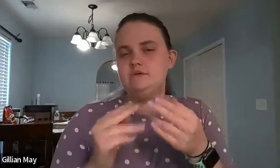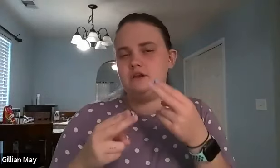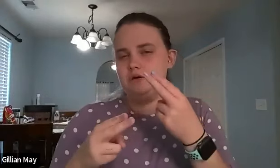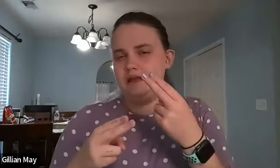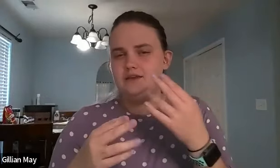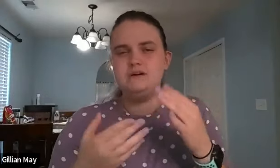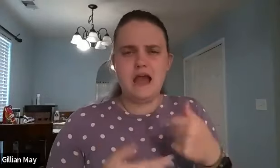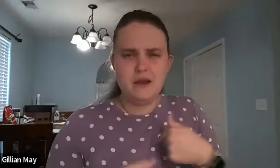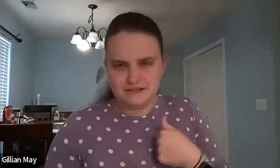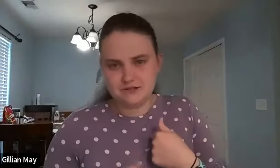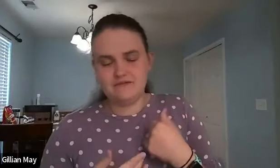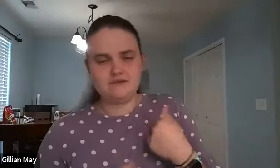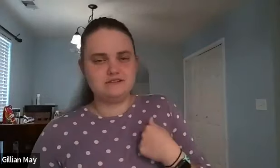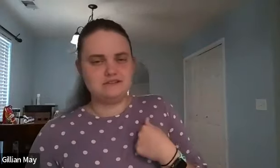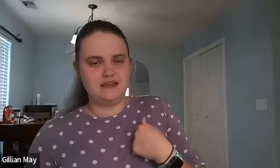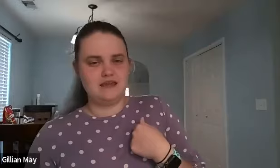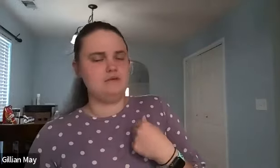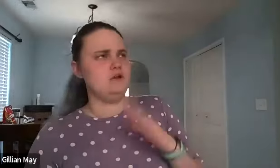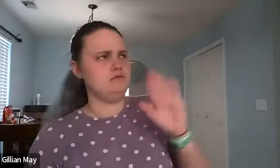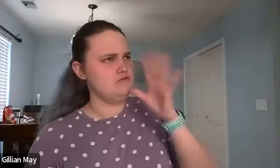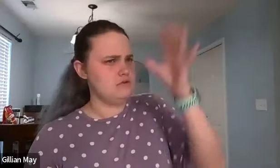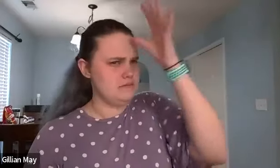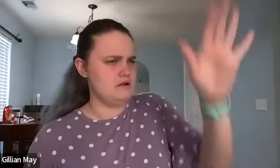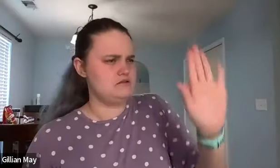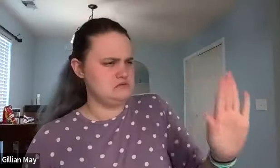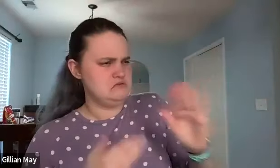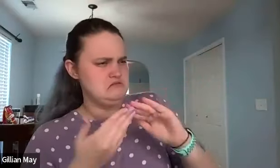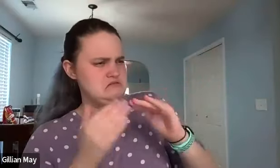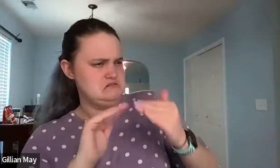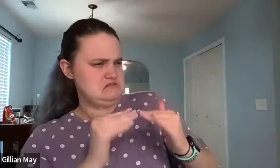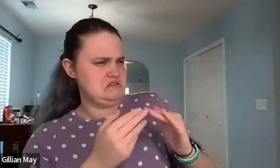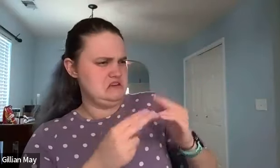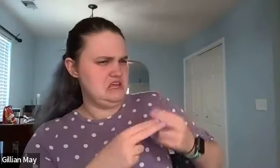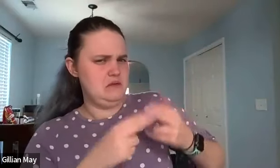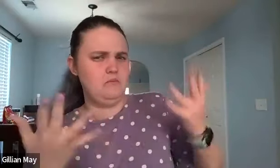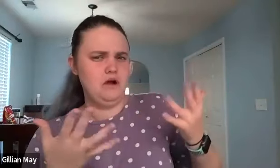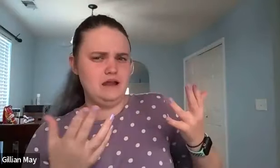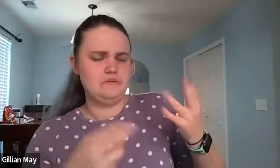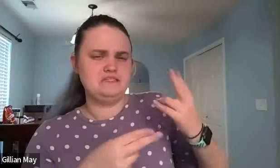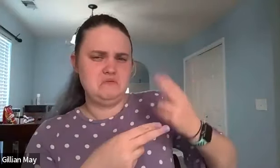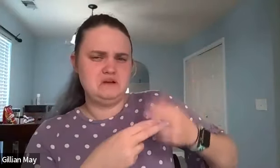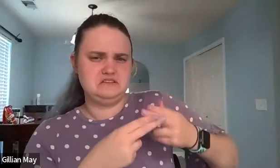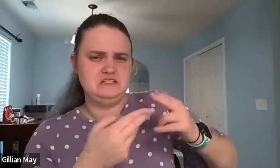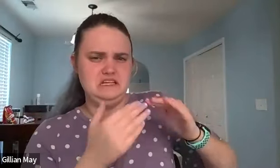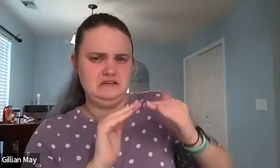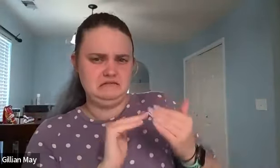would go like I would do it like if I was going to say it, I would go city name what? I would say, what's their city